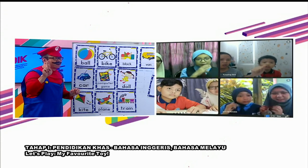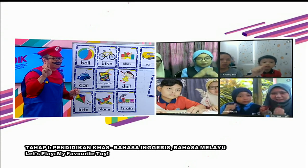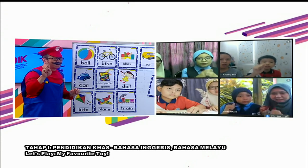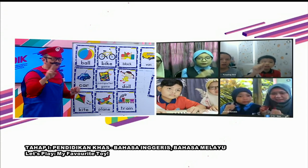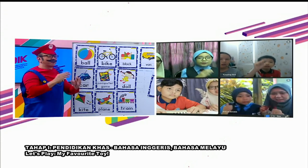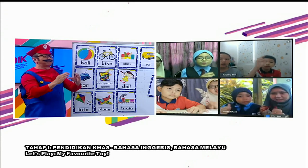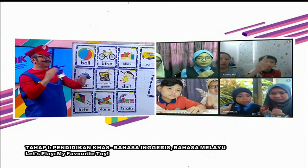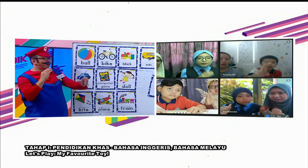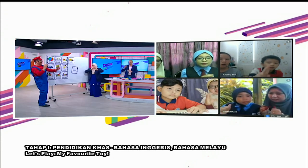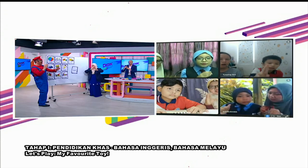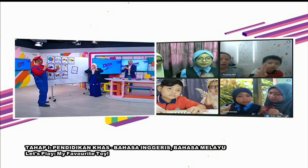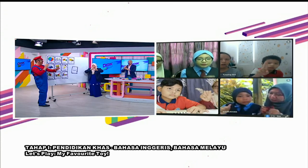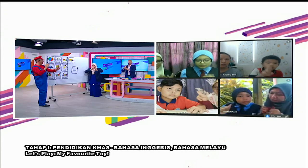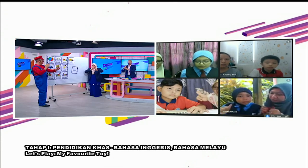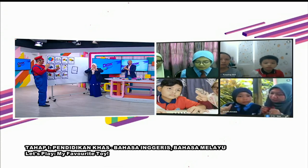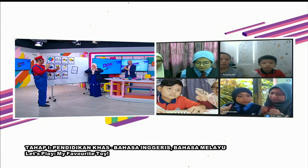C-A-R.